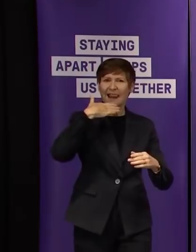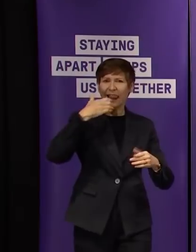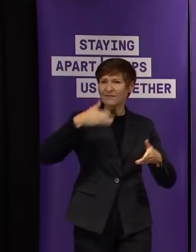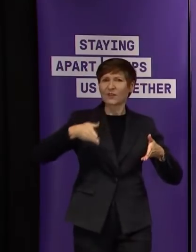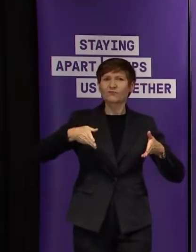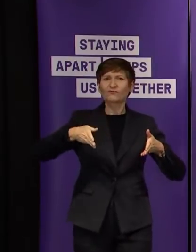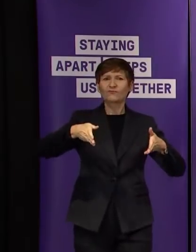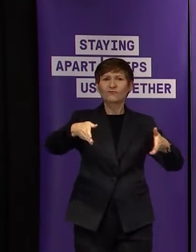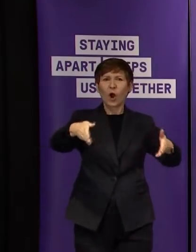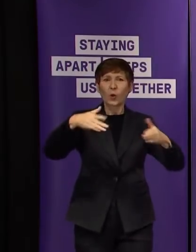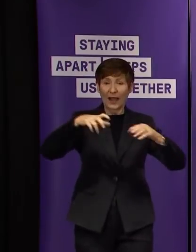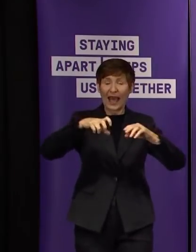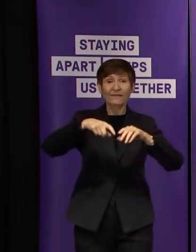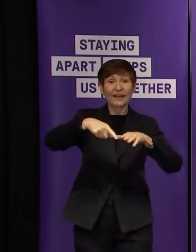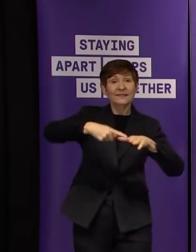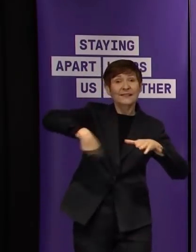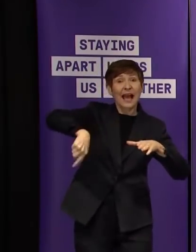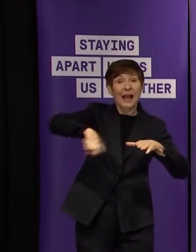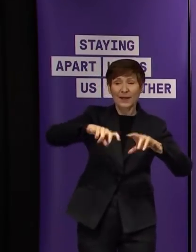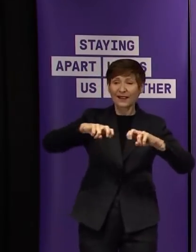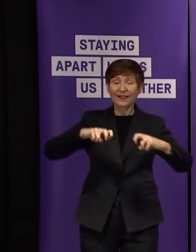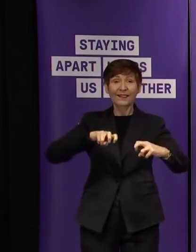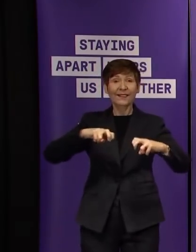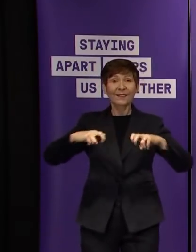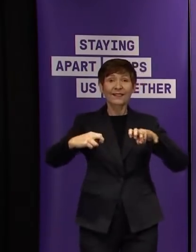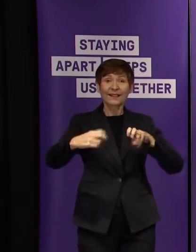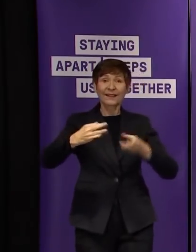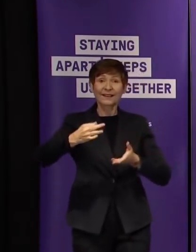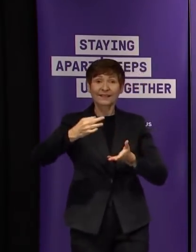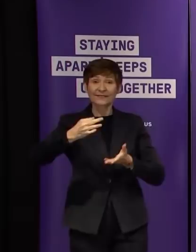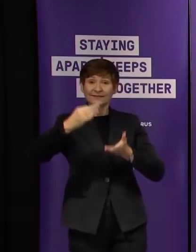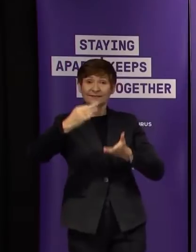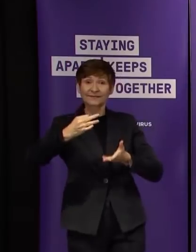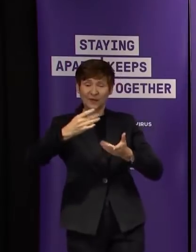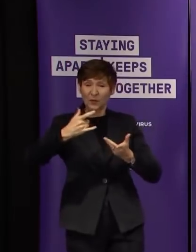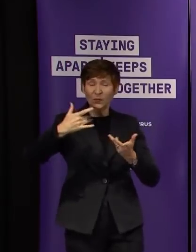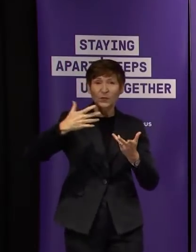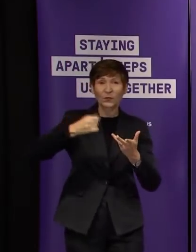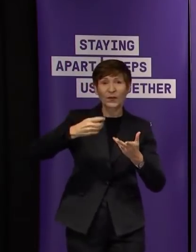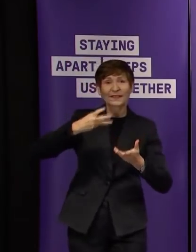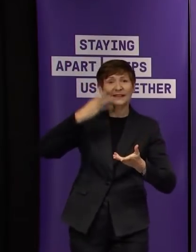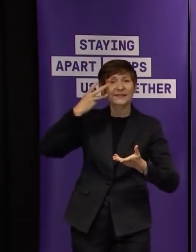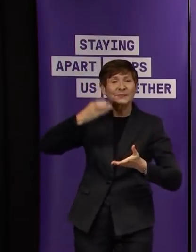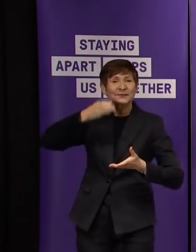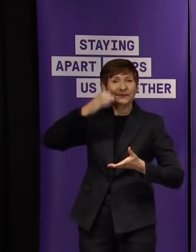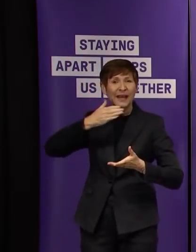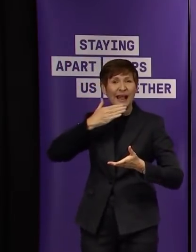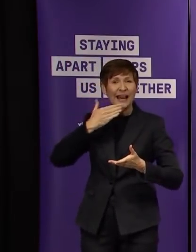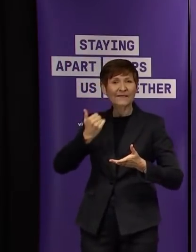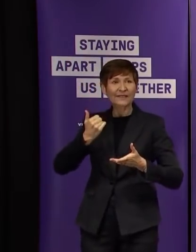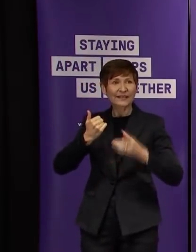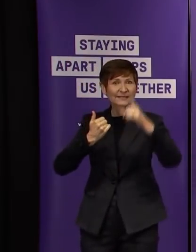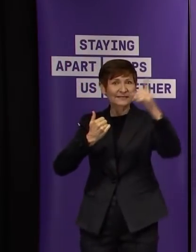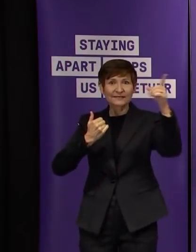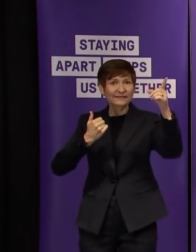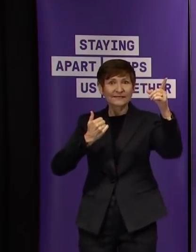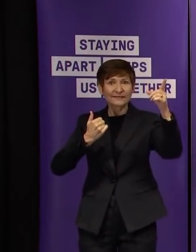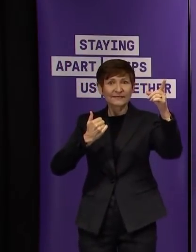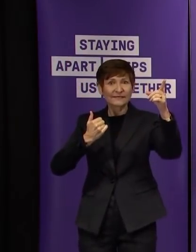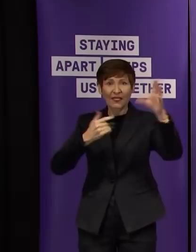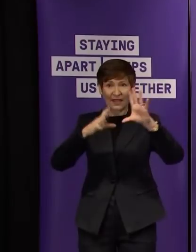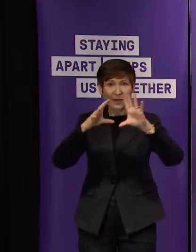plastic dividers between tables and they are seating more people than they could ever seat inside the cafe. We are looking at all of